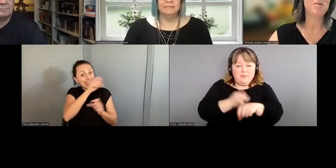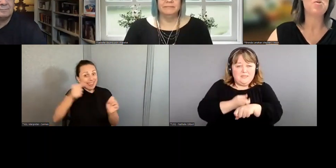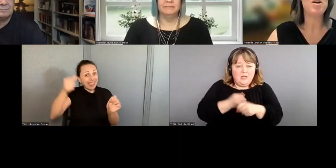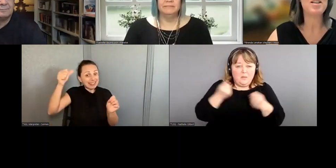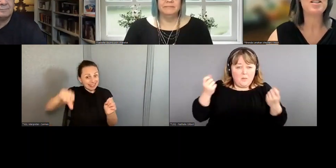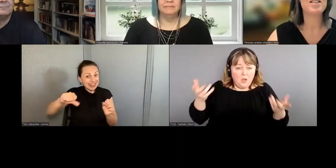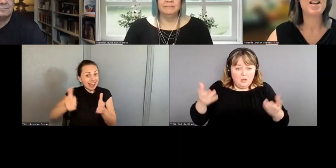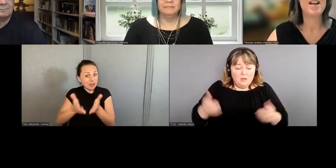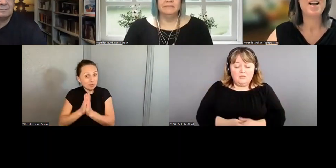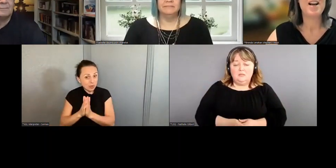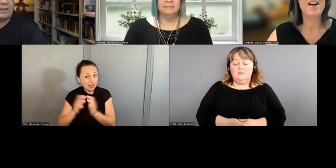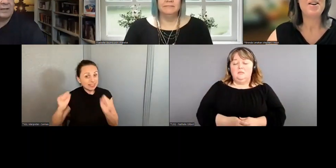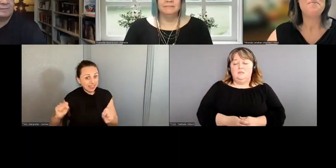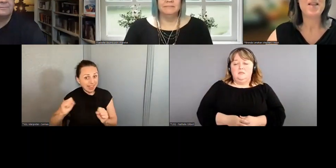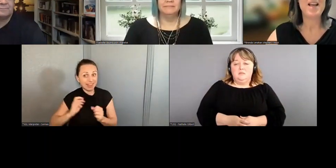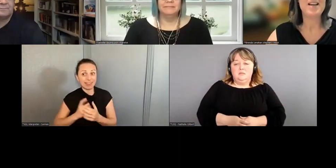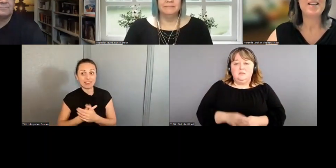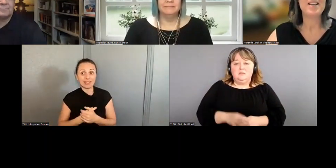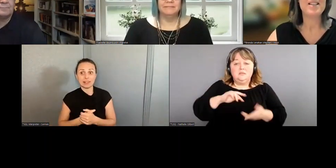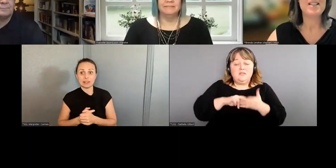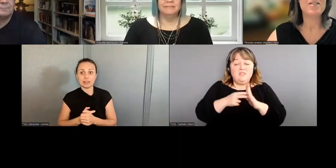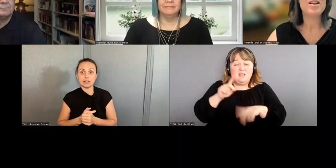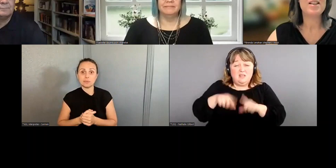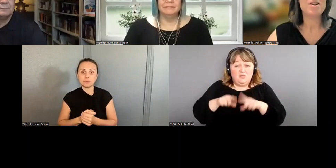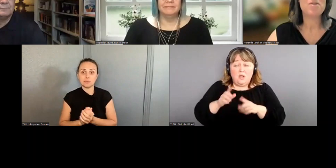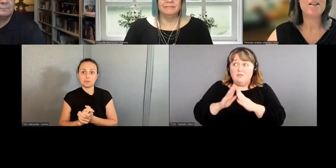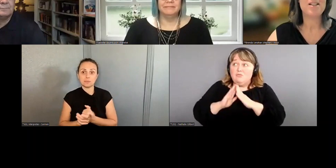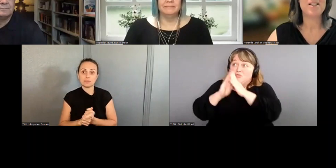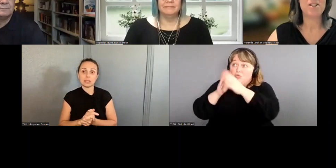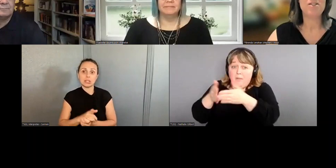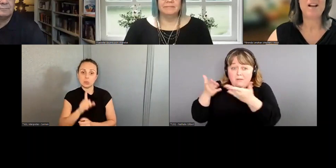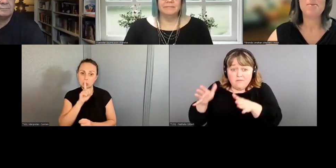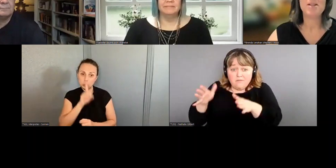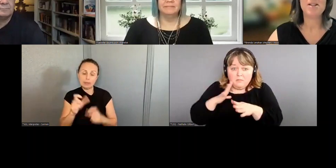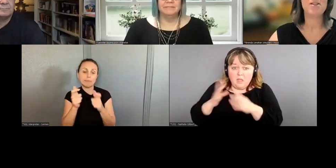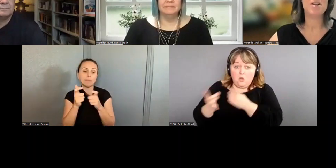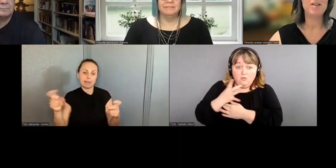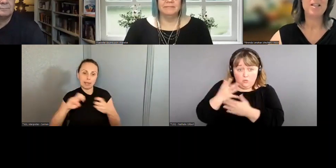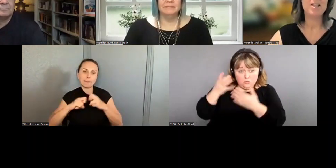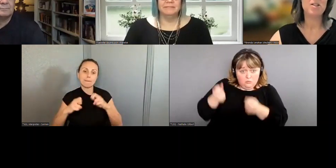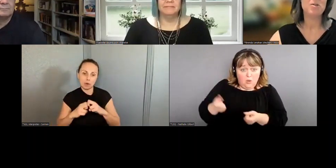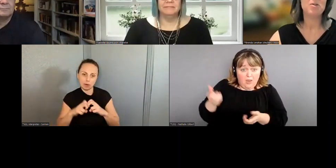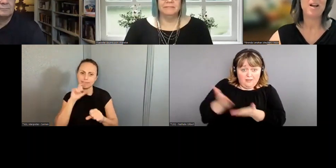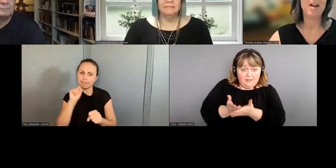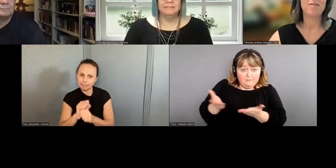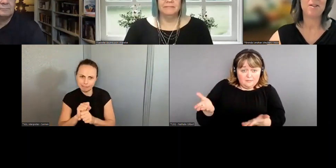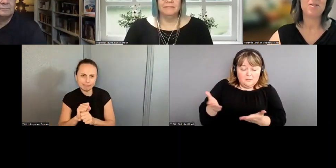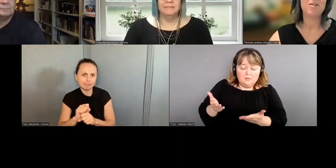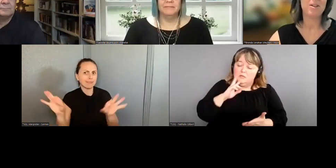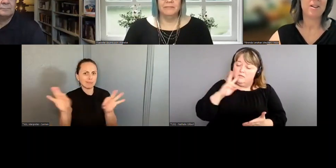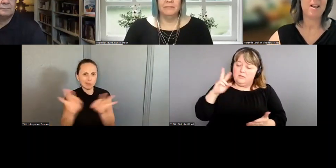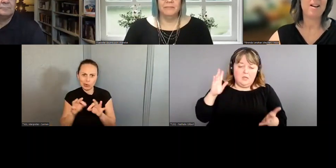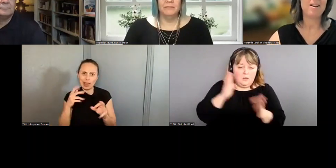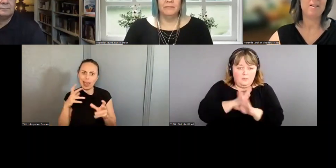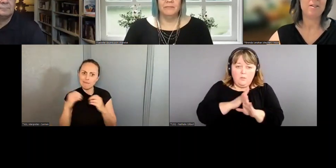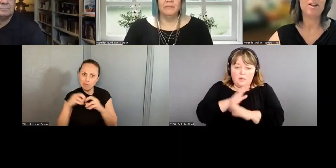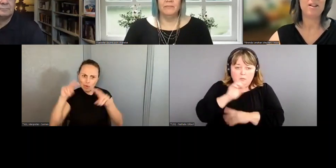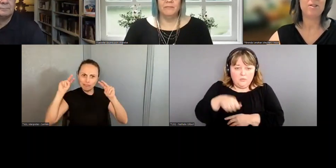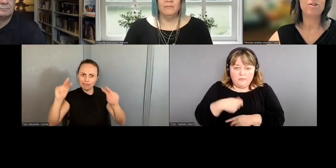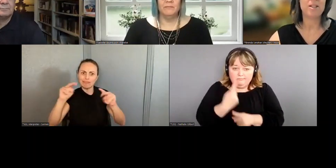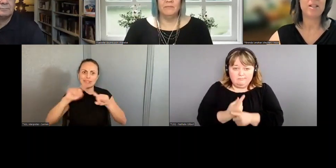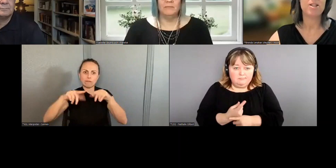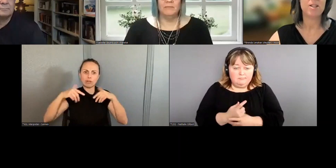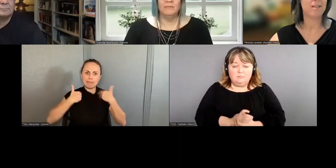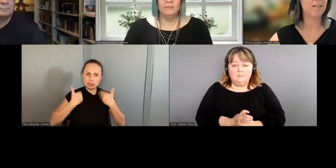those requests. And it's a real issue. Absolutely. We need to have a closer look at that and look to